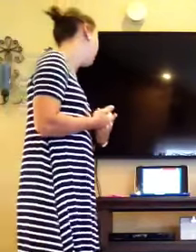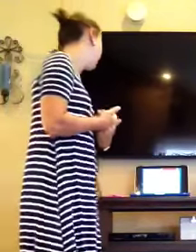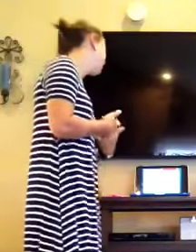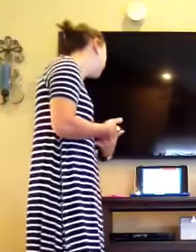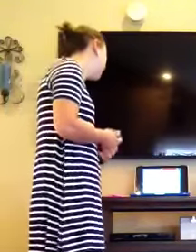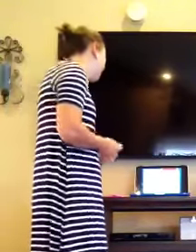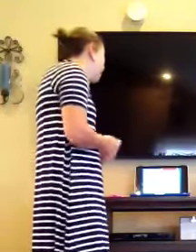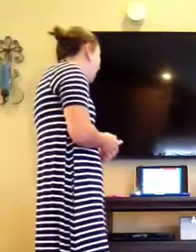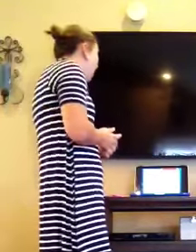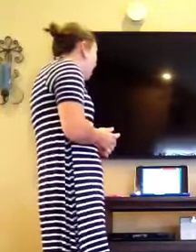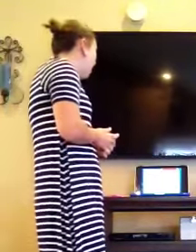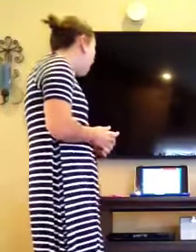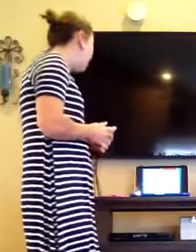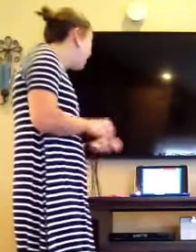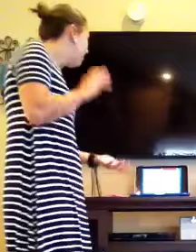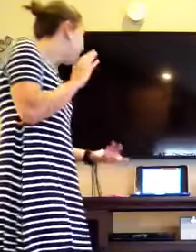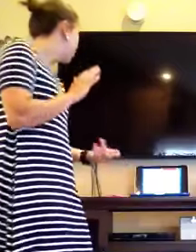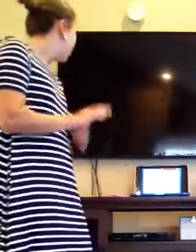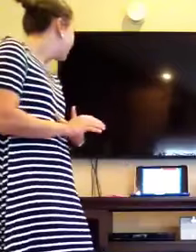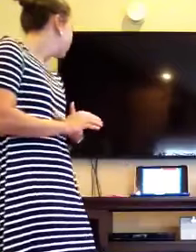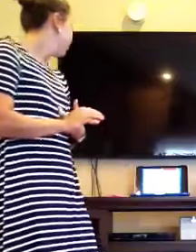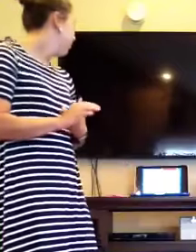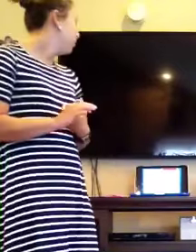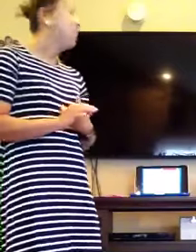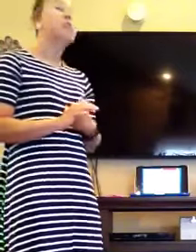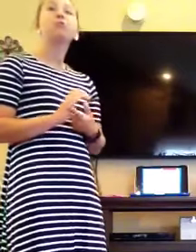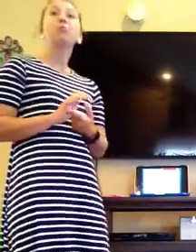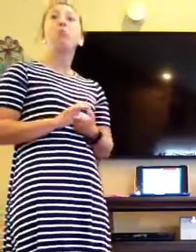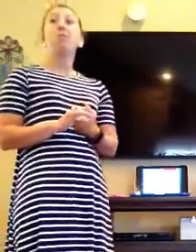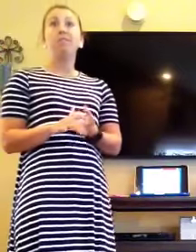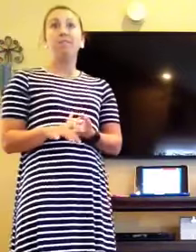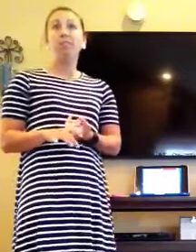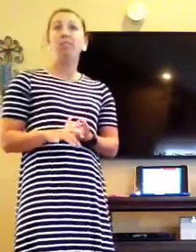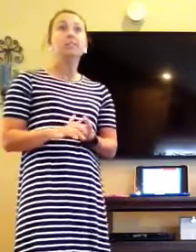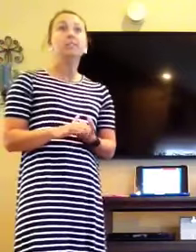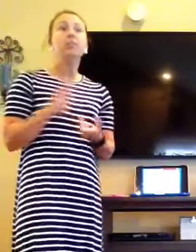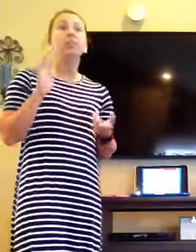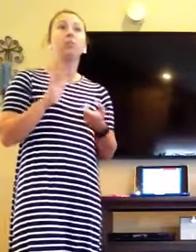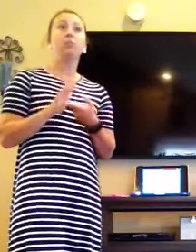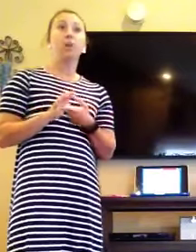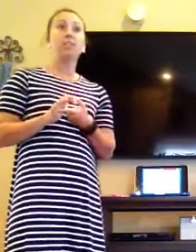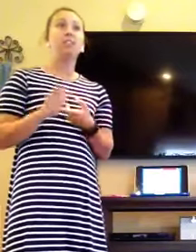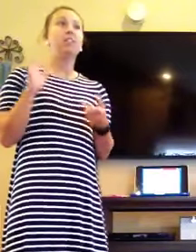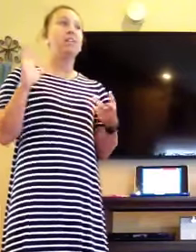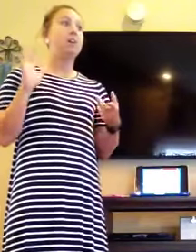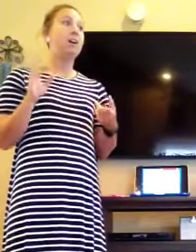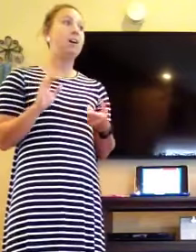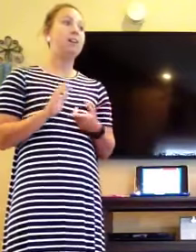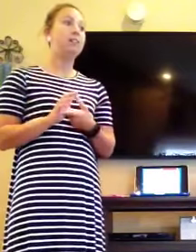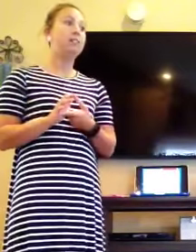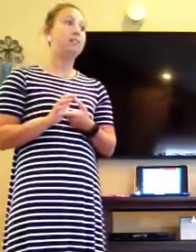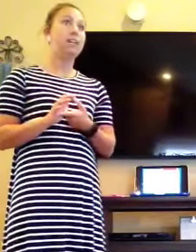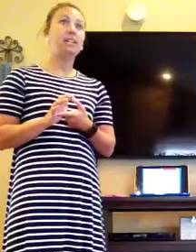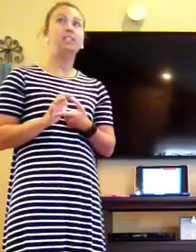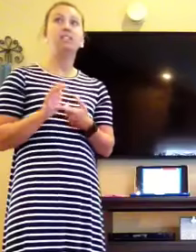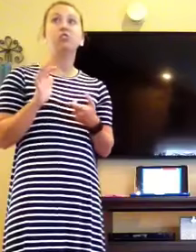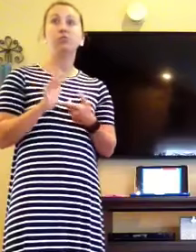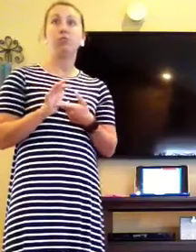it. It makes your classroom procedures more efficient. You're wasting less